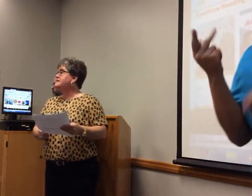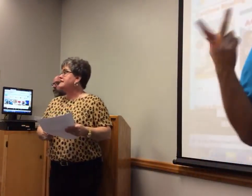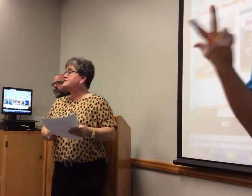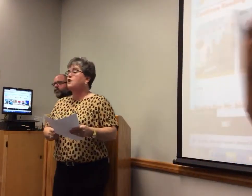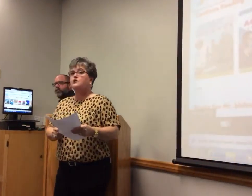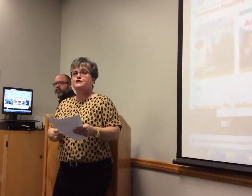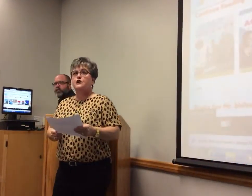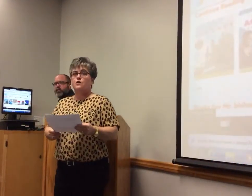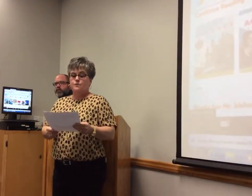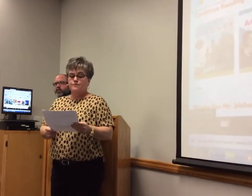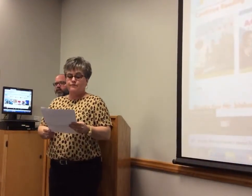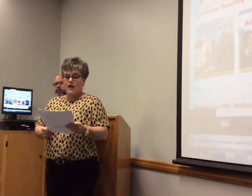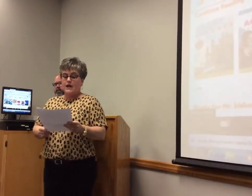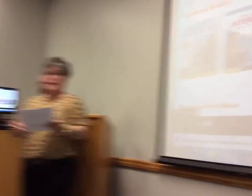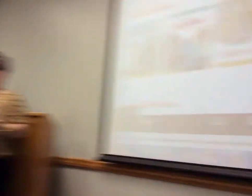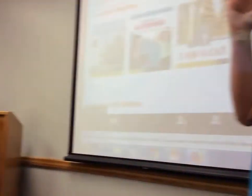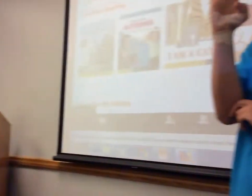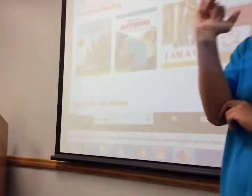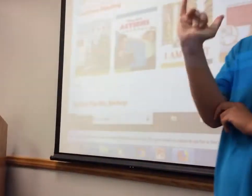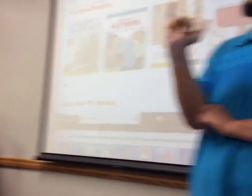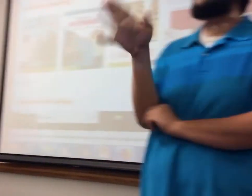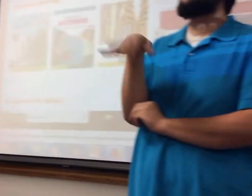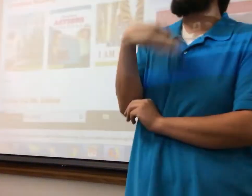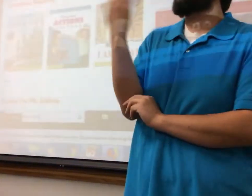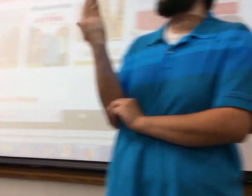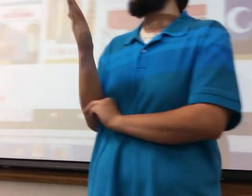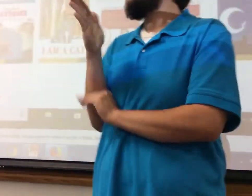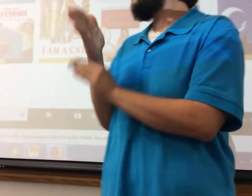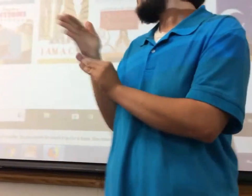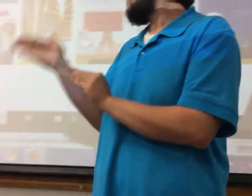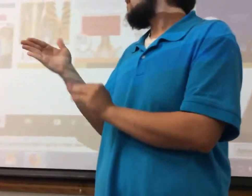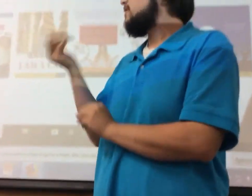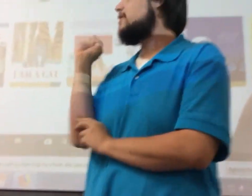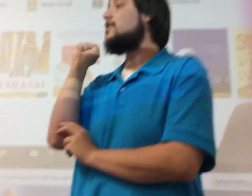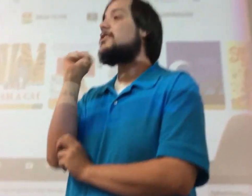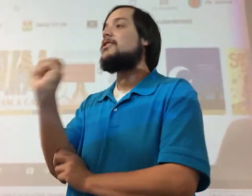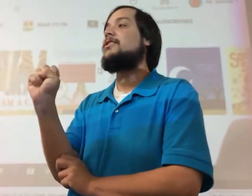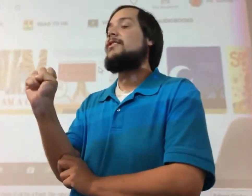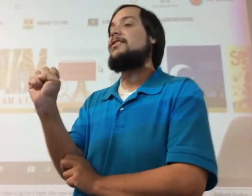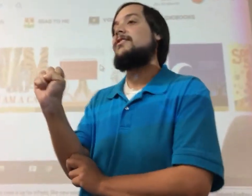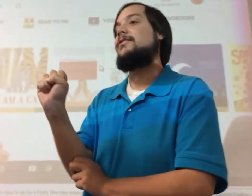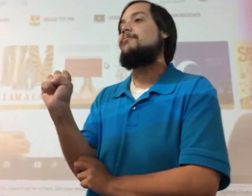Joan Macy is also, I think, on that side, and she is